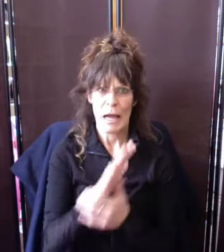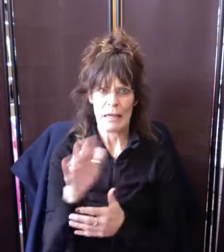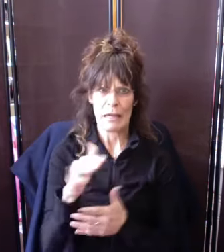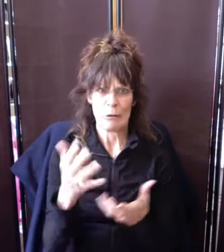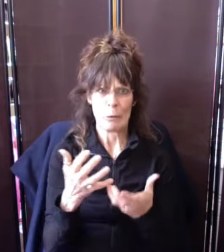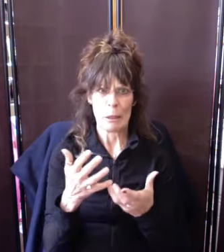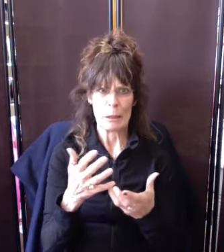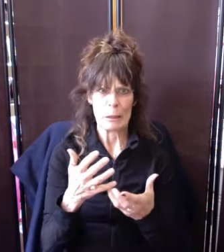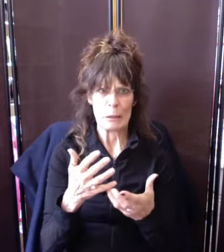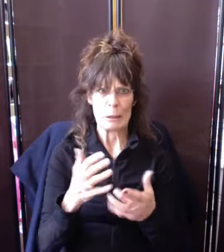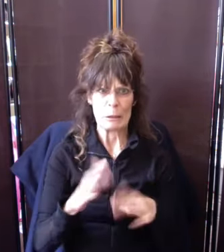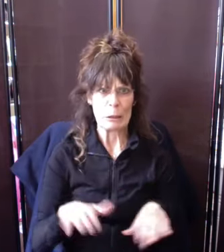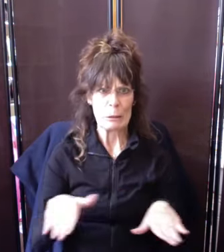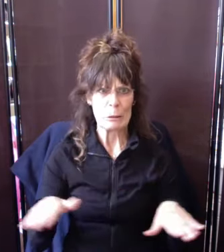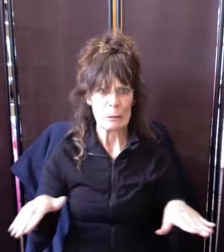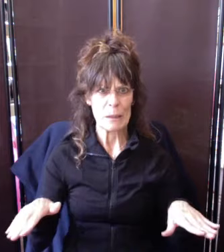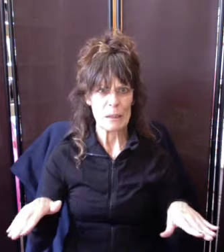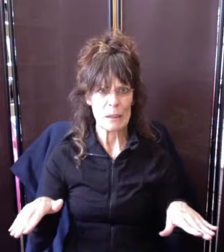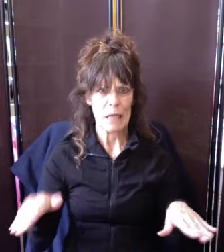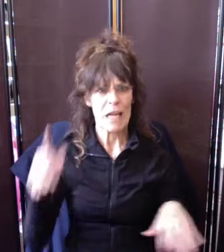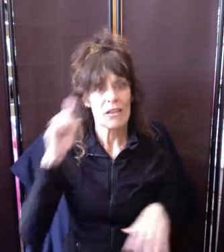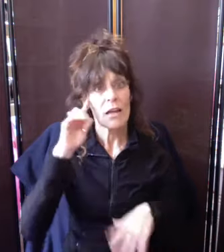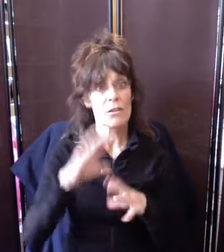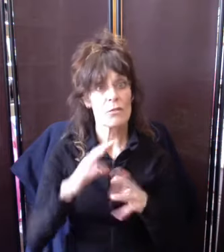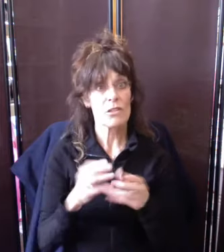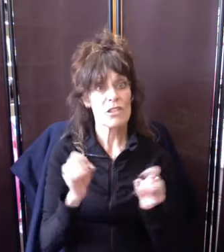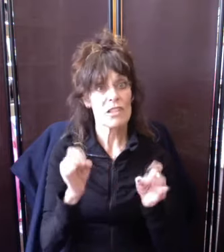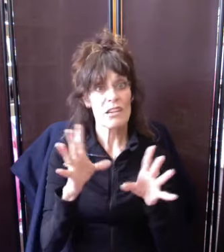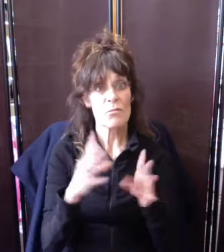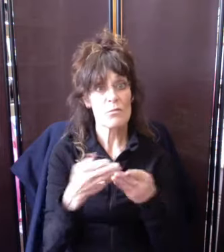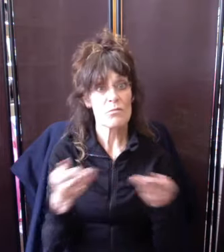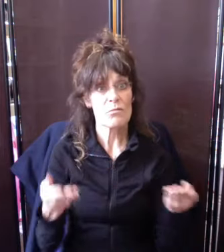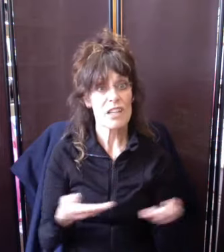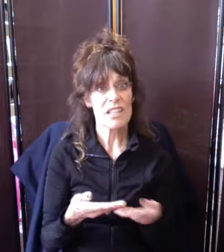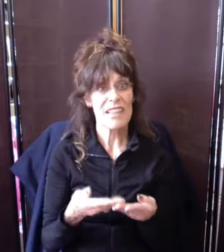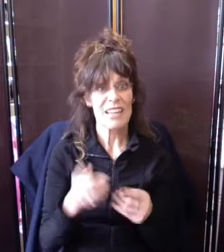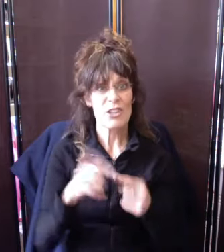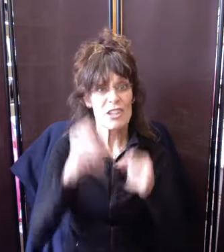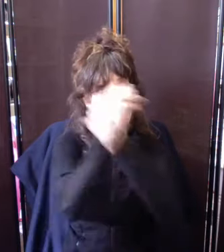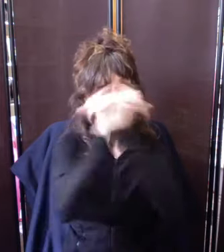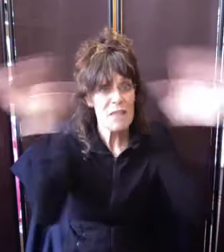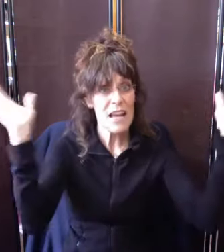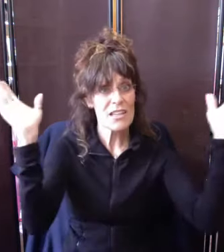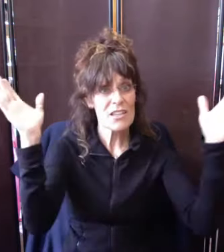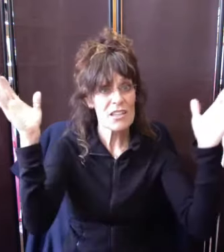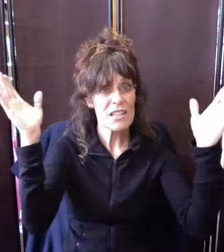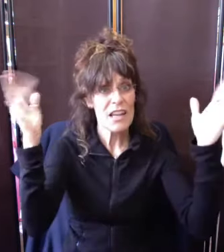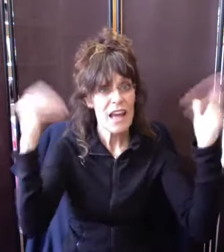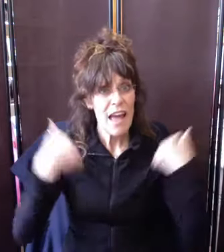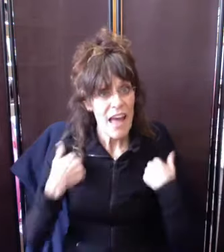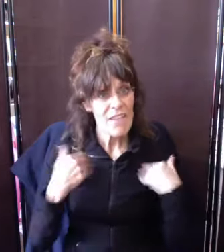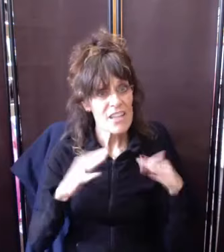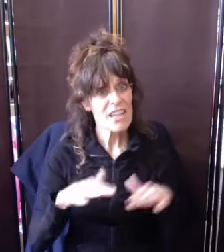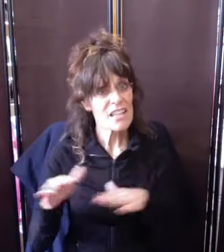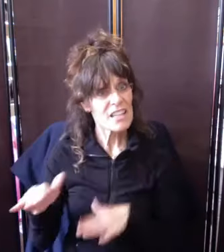because I thought the world was a horrible place. And I couldn't imagine bringing another kid into a world like the one I was brought